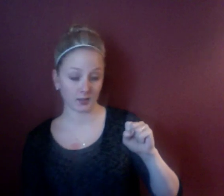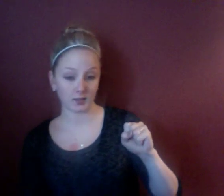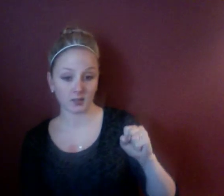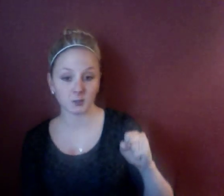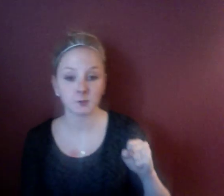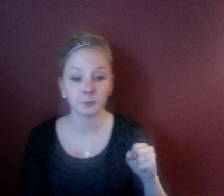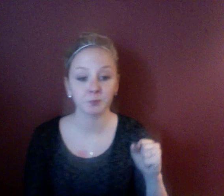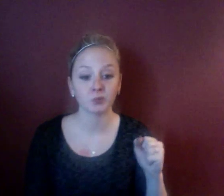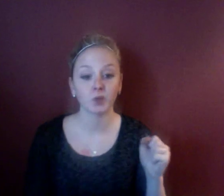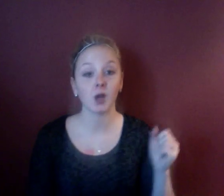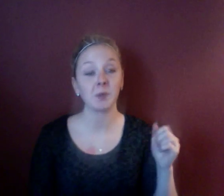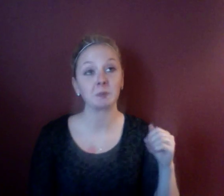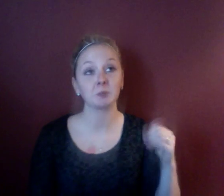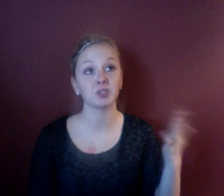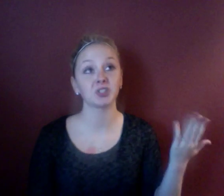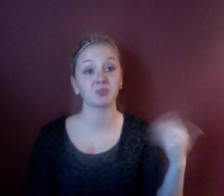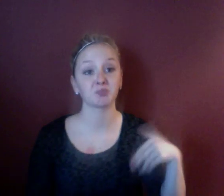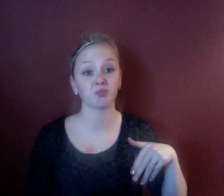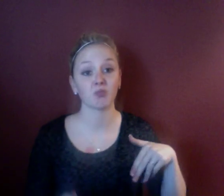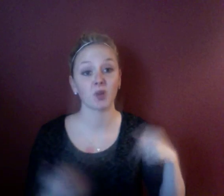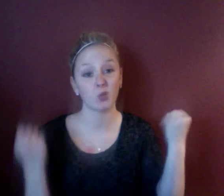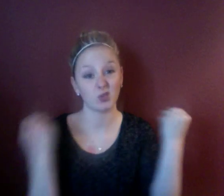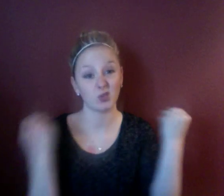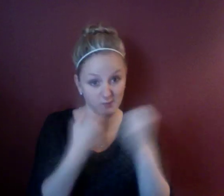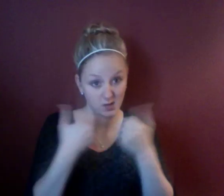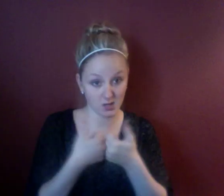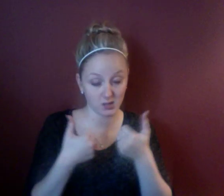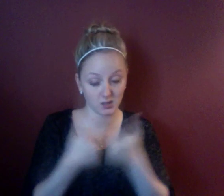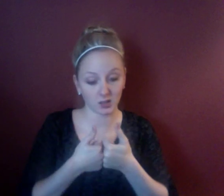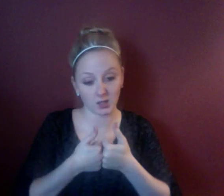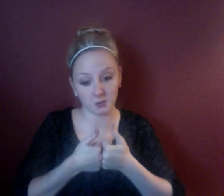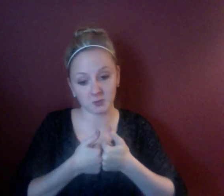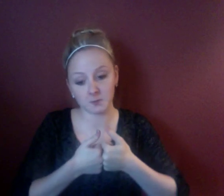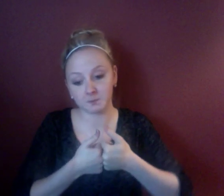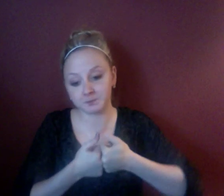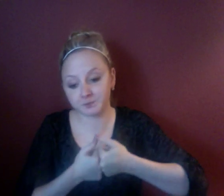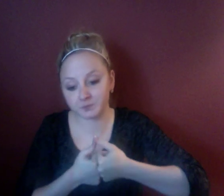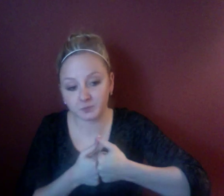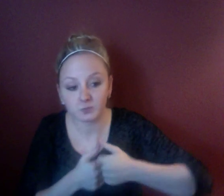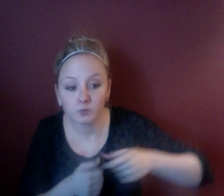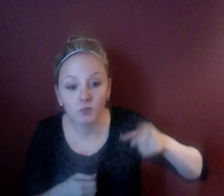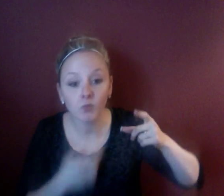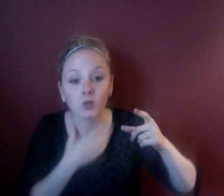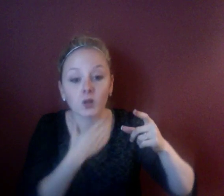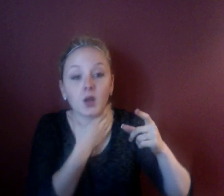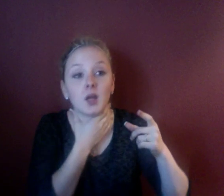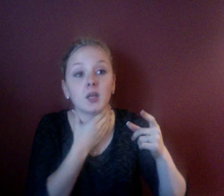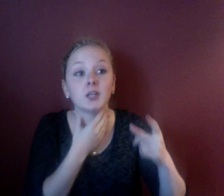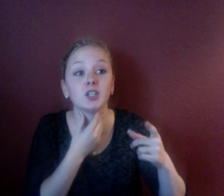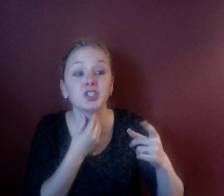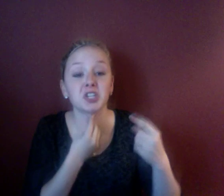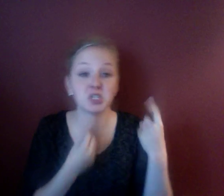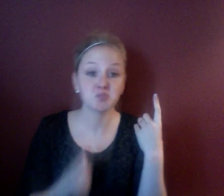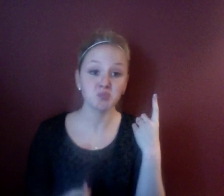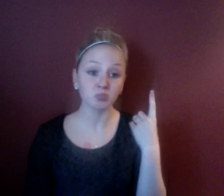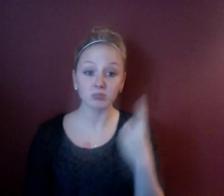Okay, so you would wear this to work? Unfortunately, this is a costume, and the costume is Marsha, Marsha, Marsha.